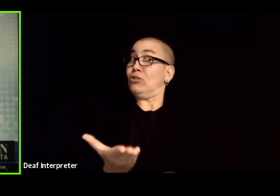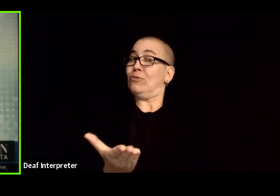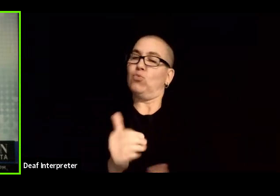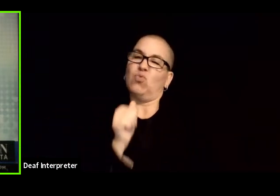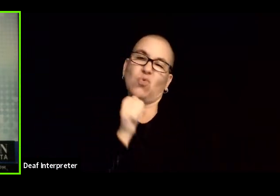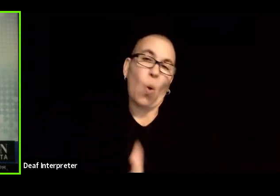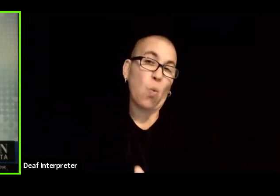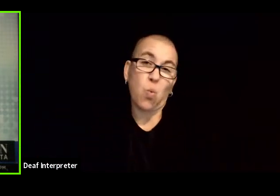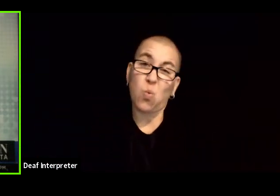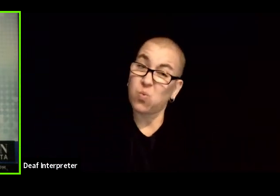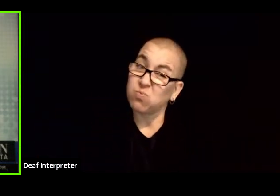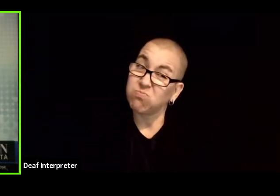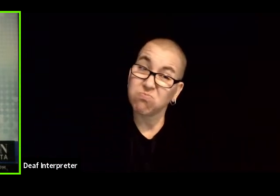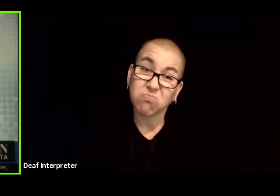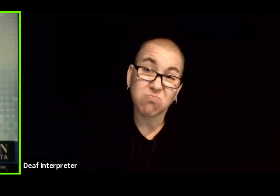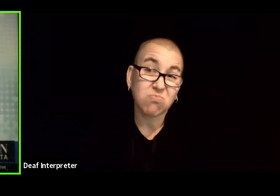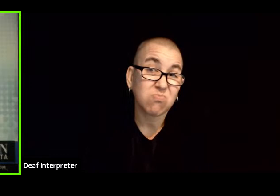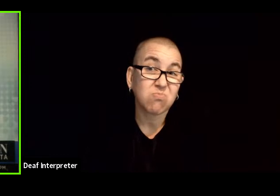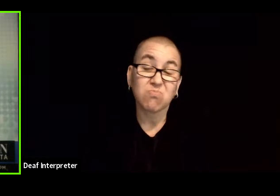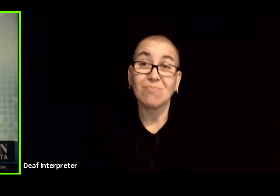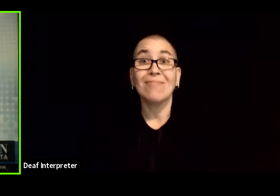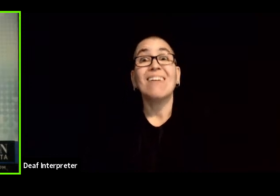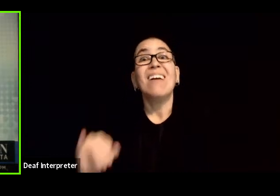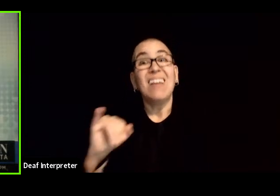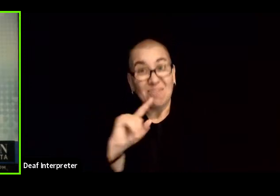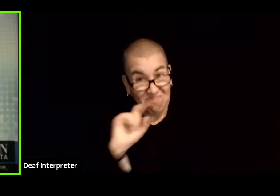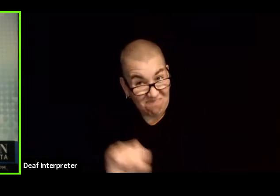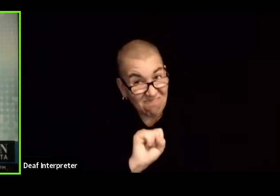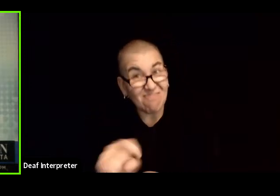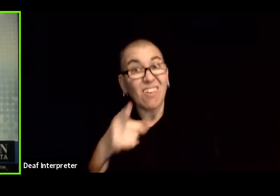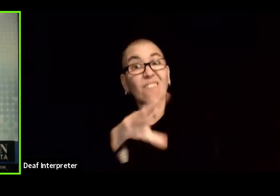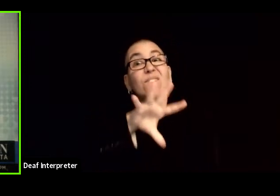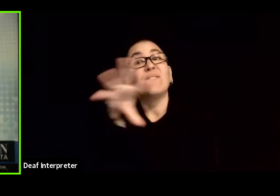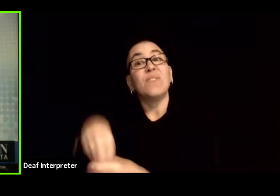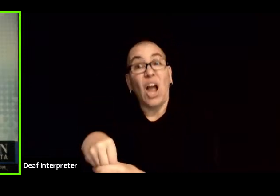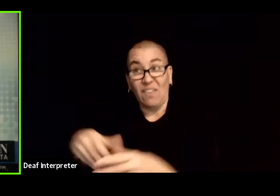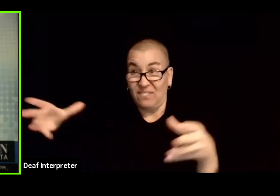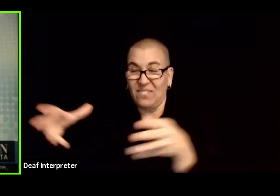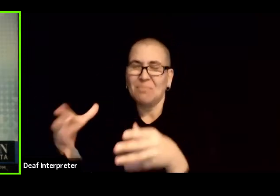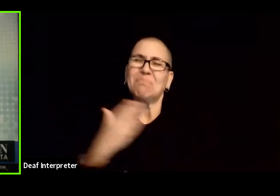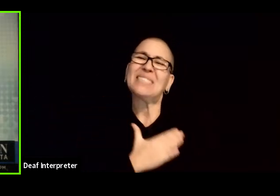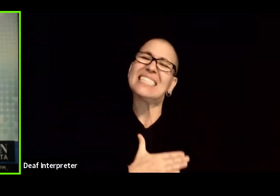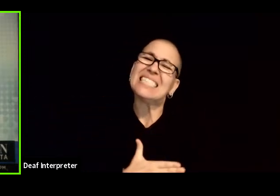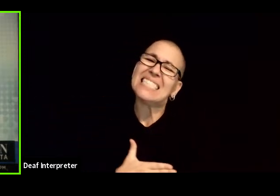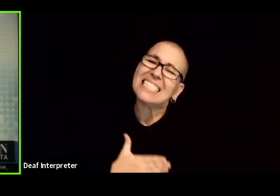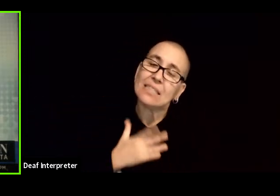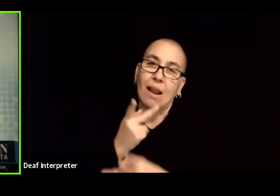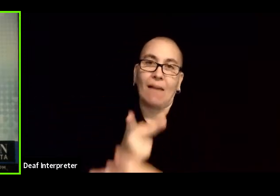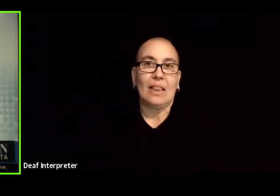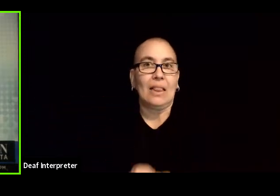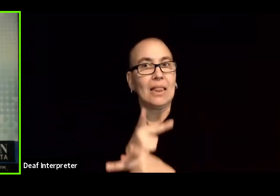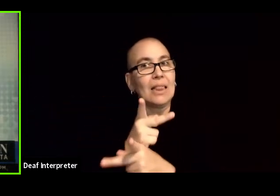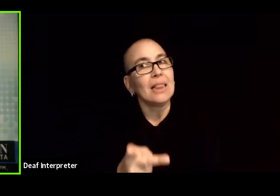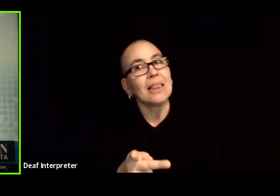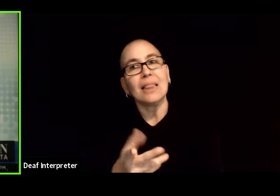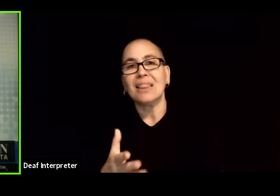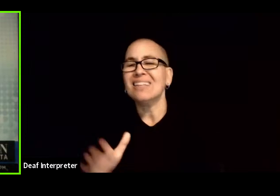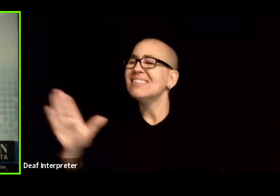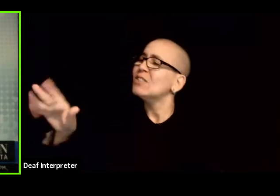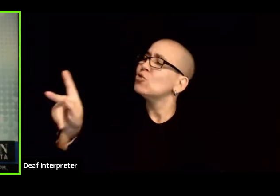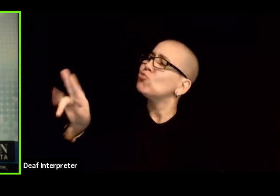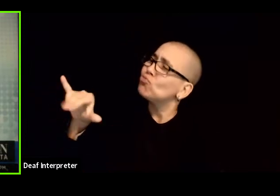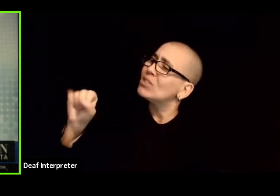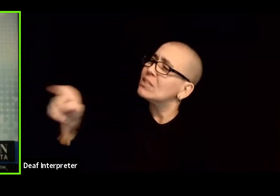carefully in this environment. So, Chris, you want to hit just a couple high points of the Halloween guidance?